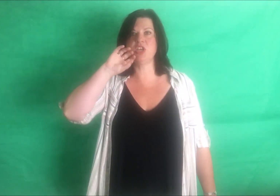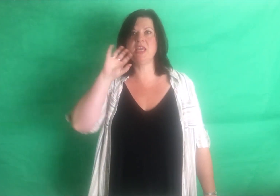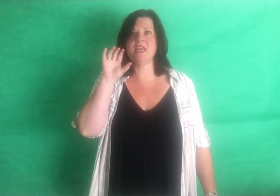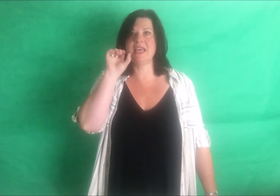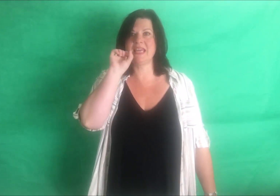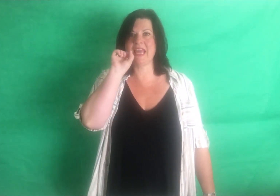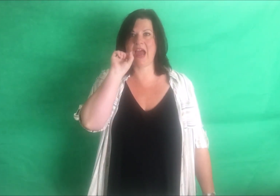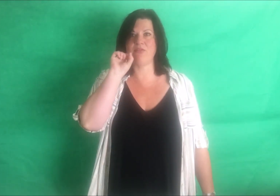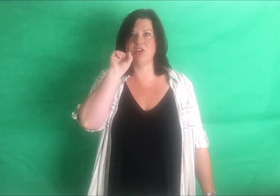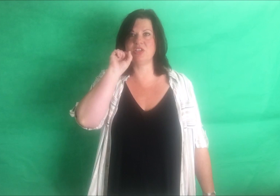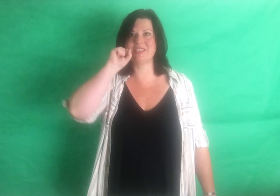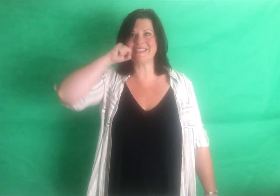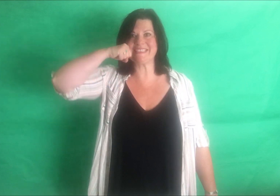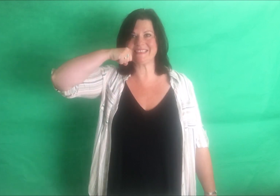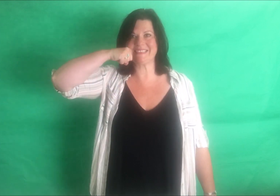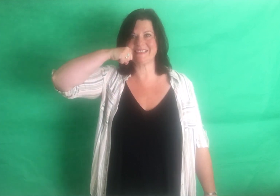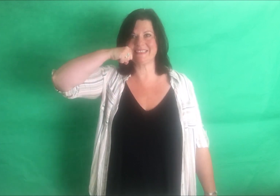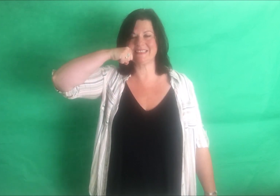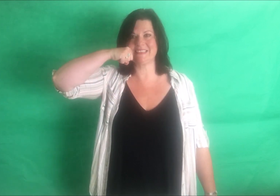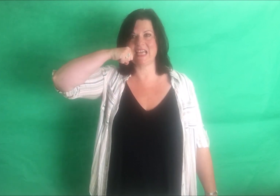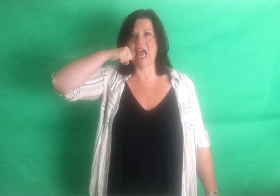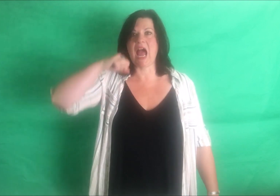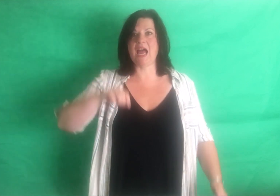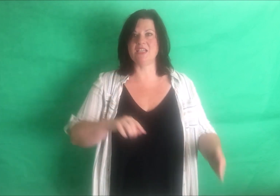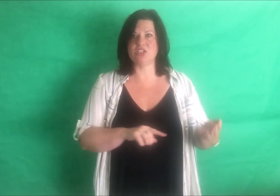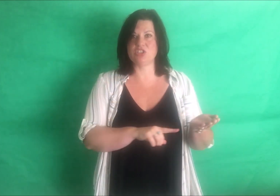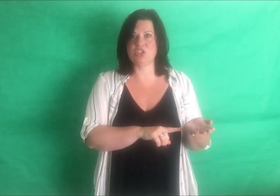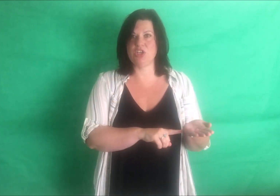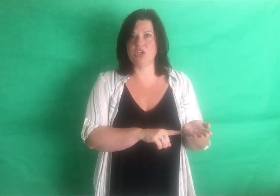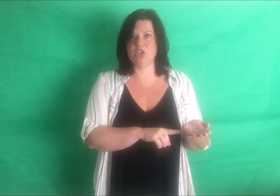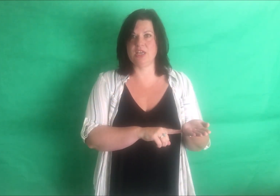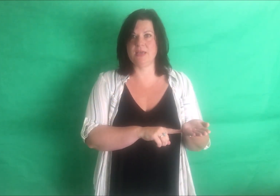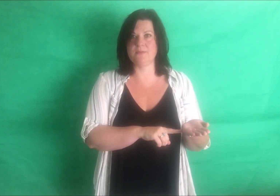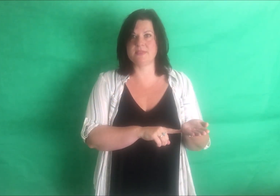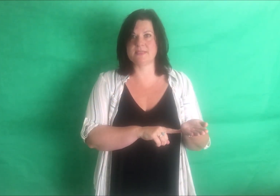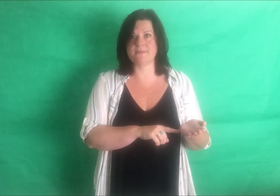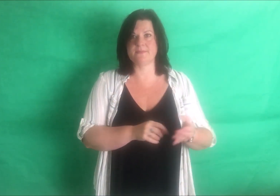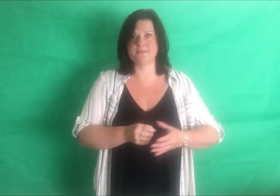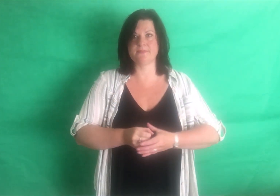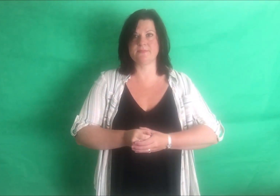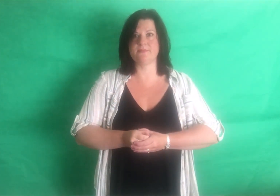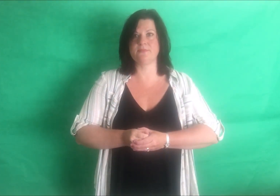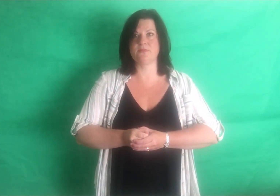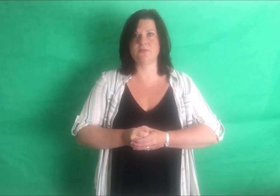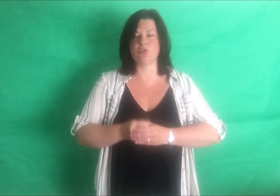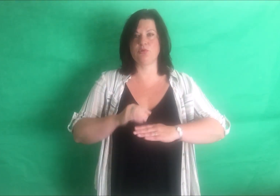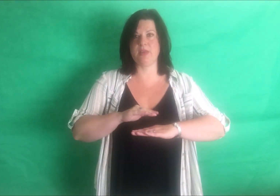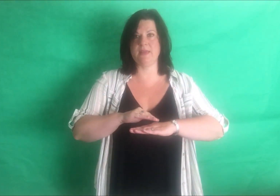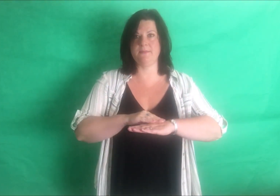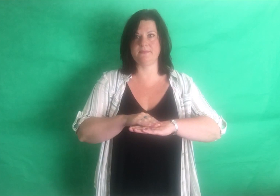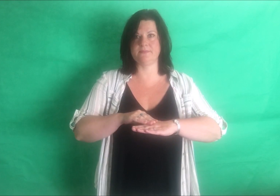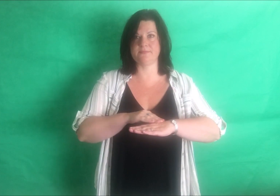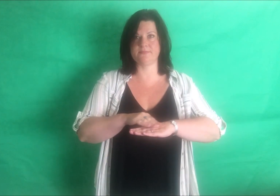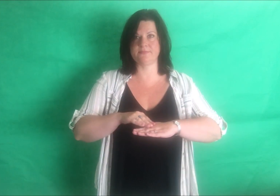Orangey carrots and turnips cream.